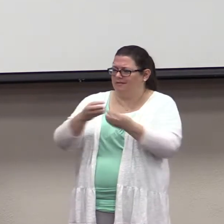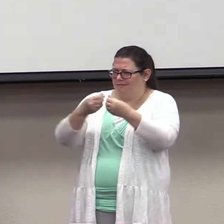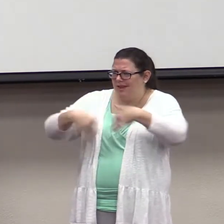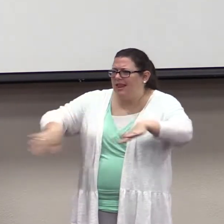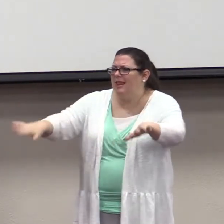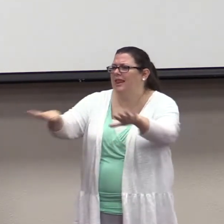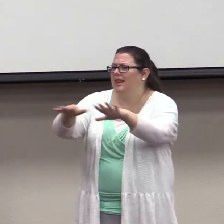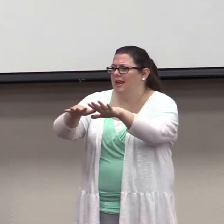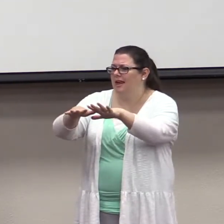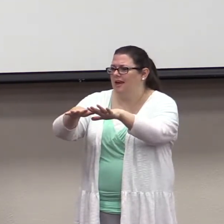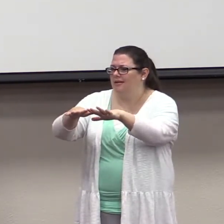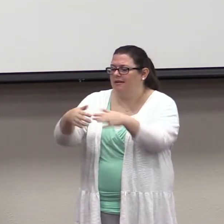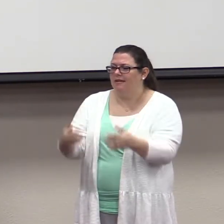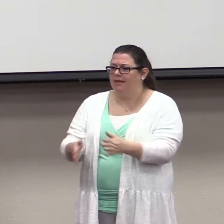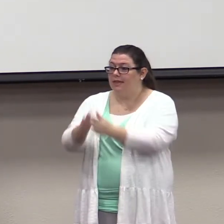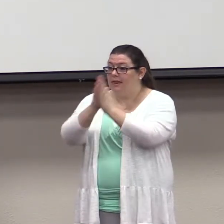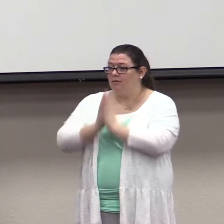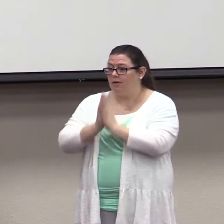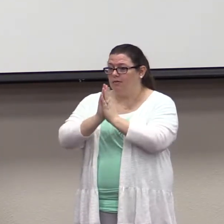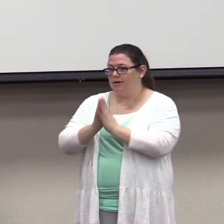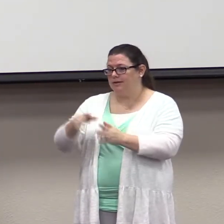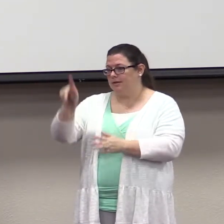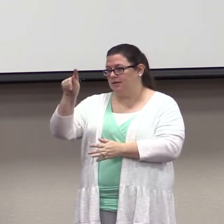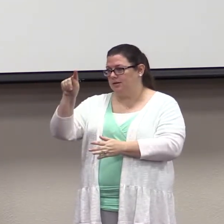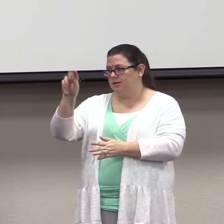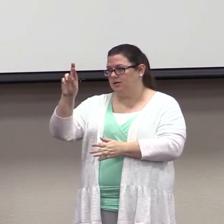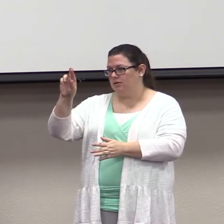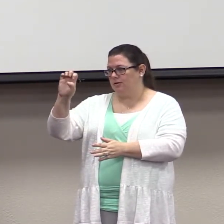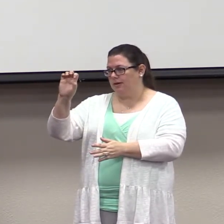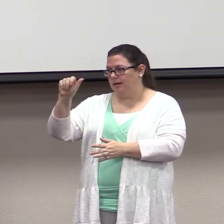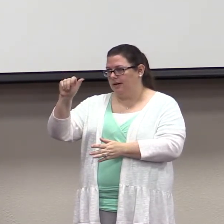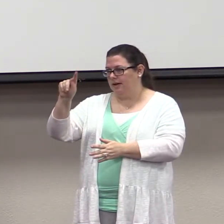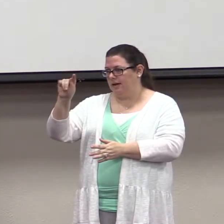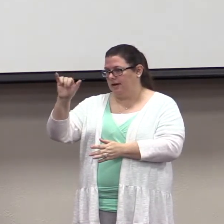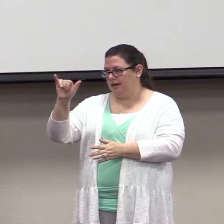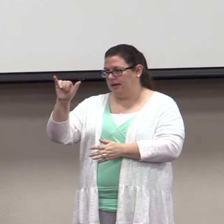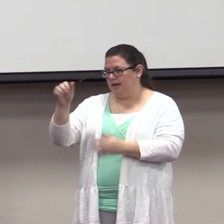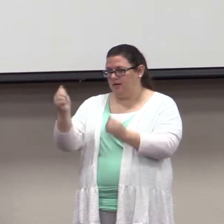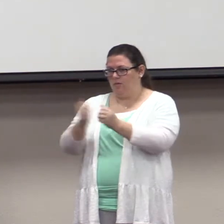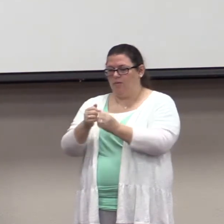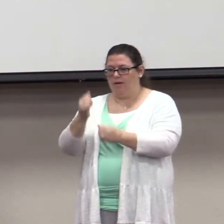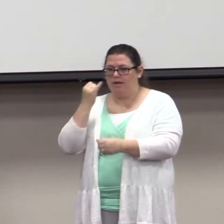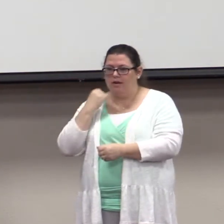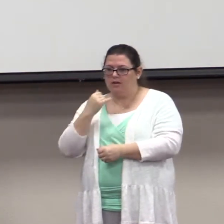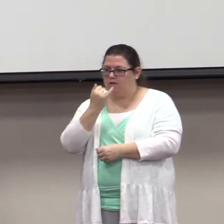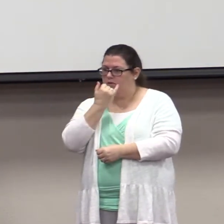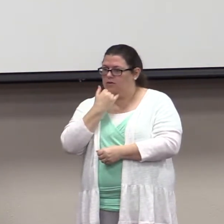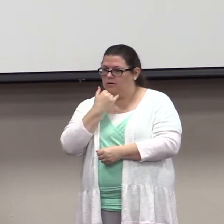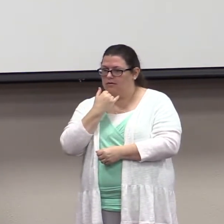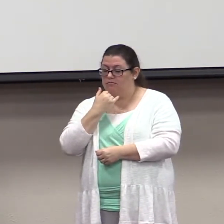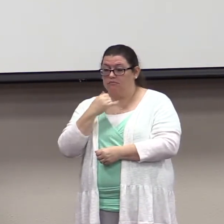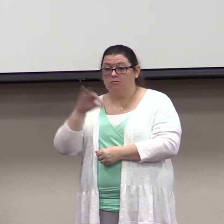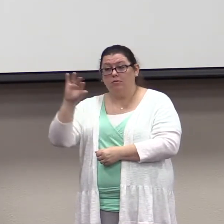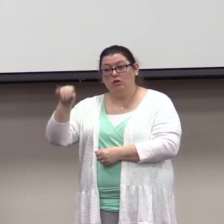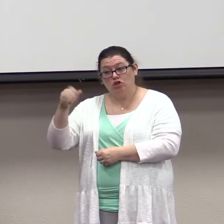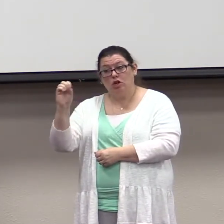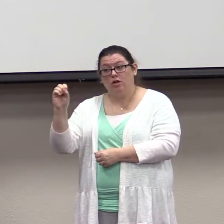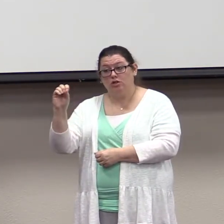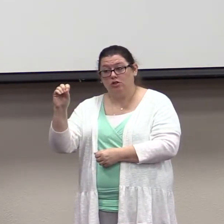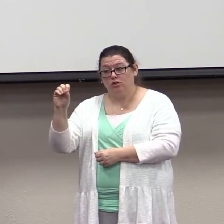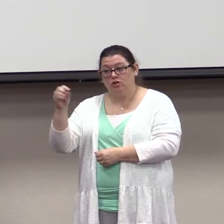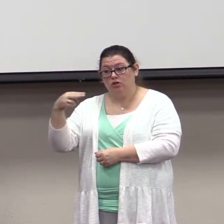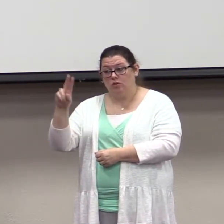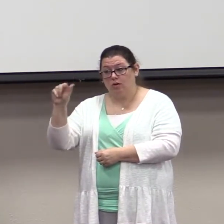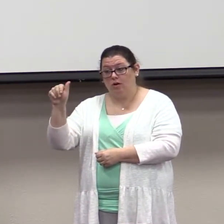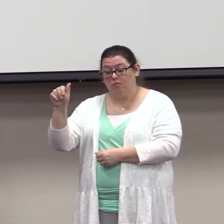and request a treaty with Israel. Joshua and the other elders of Israel accept the people's word and the supplies that they